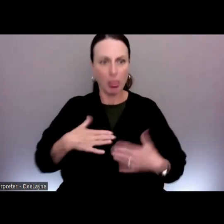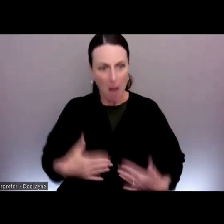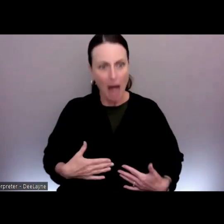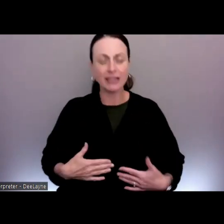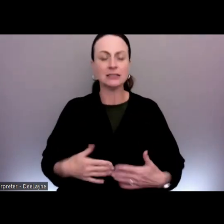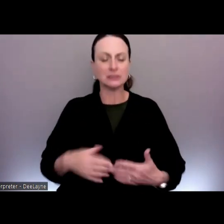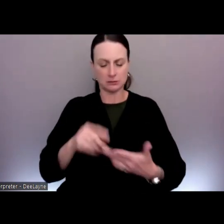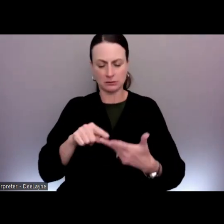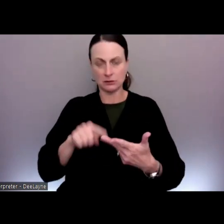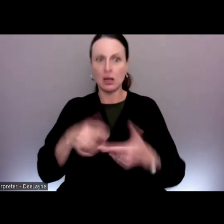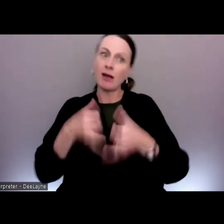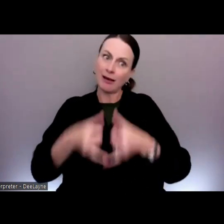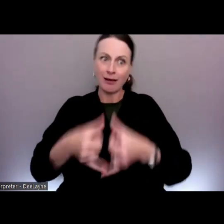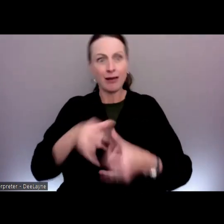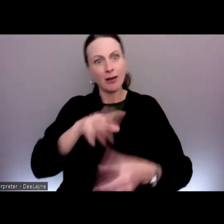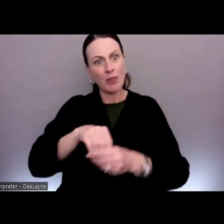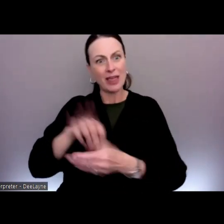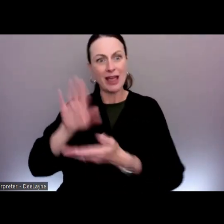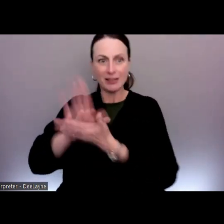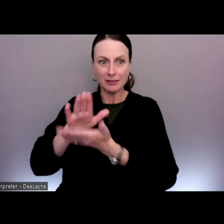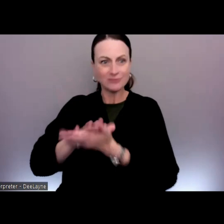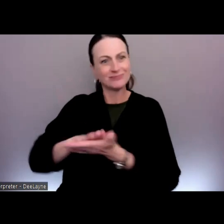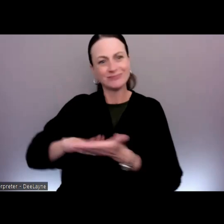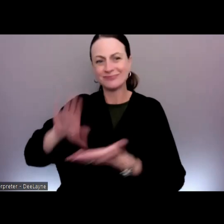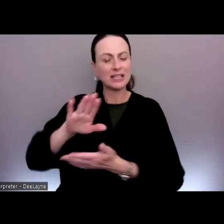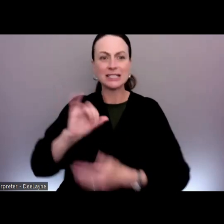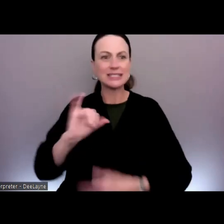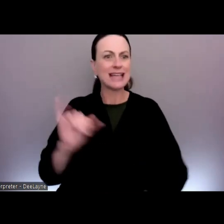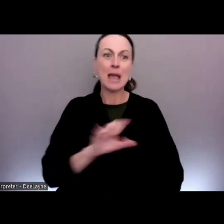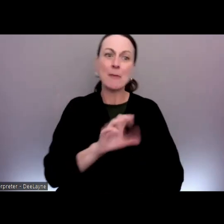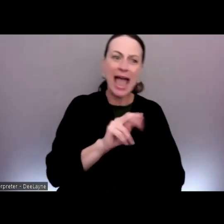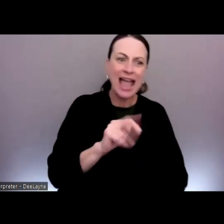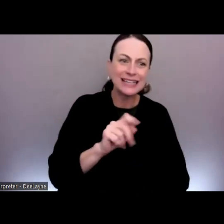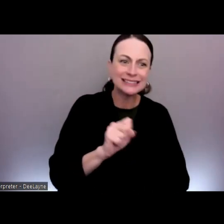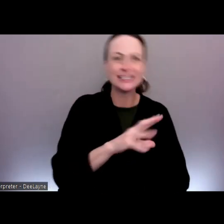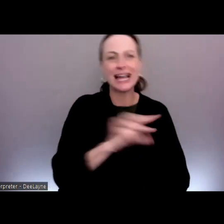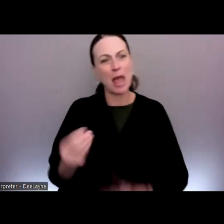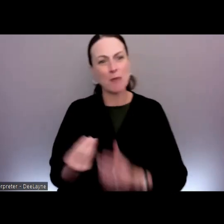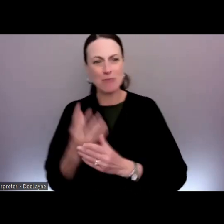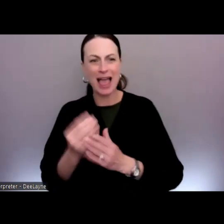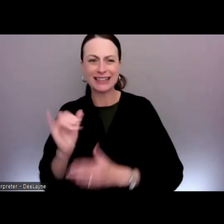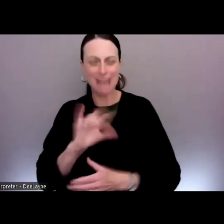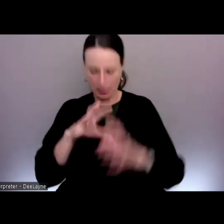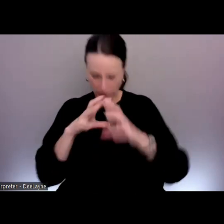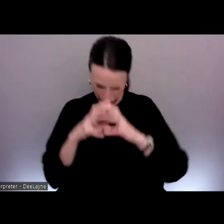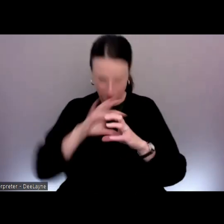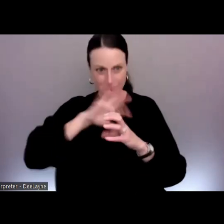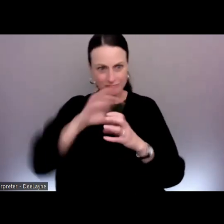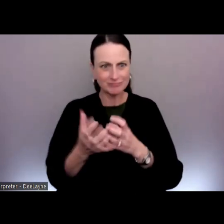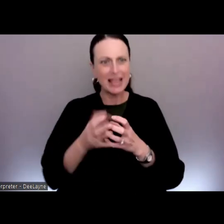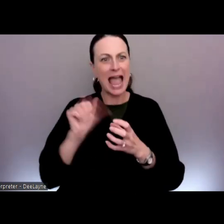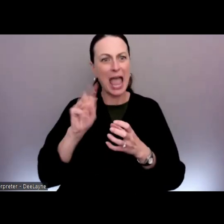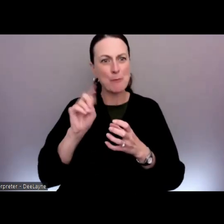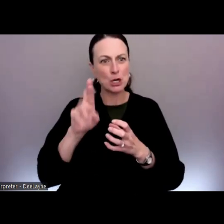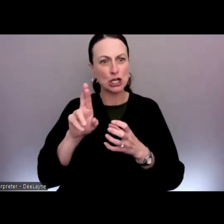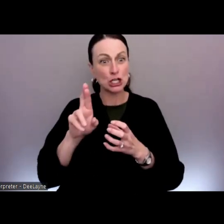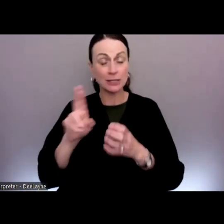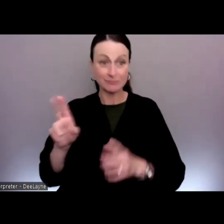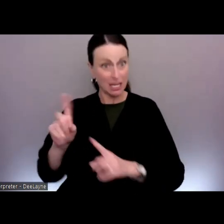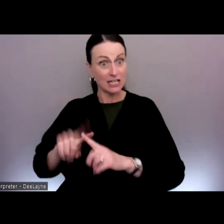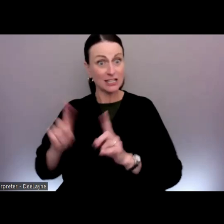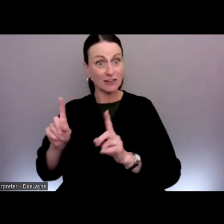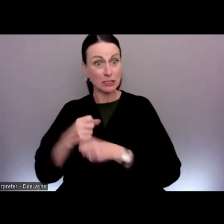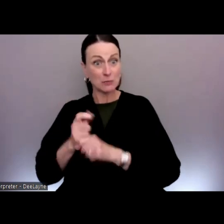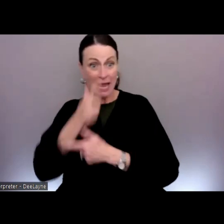the institution, like the ants and plants in a piece of amber. Our difference will make it more interesting and give